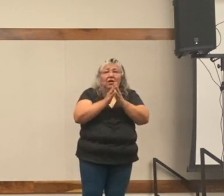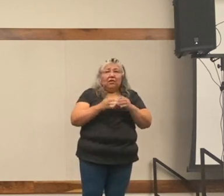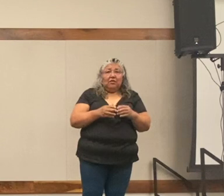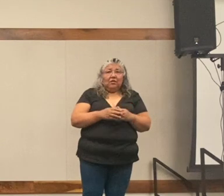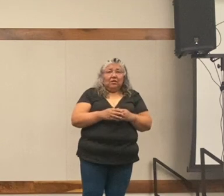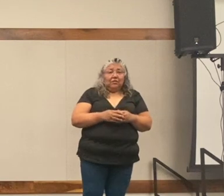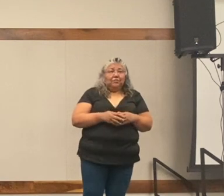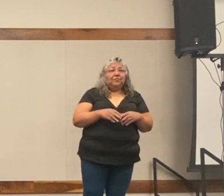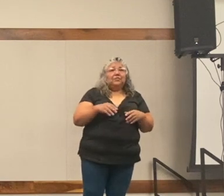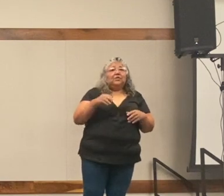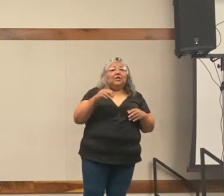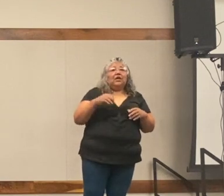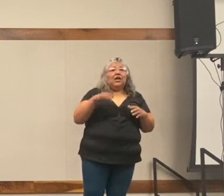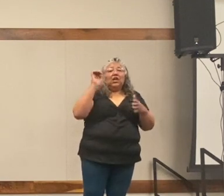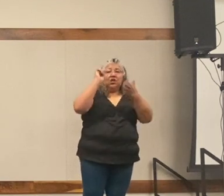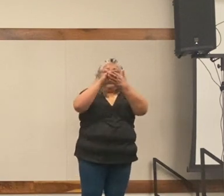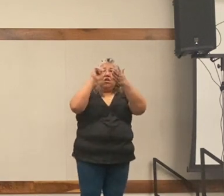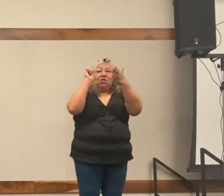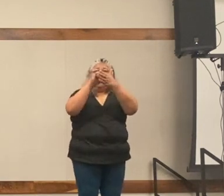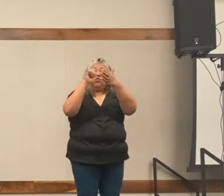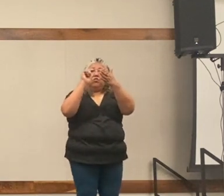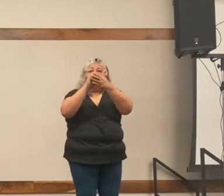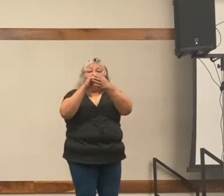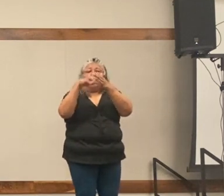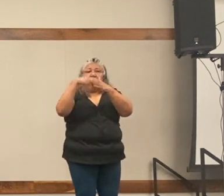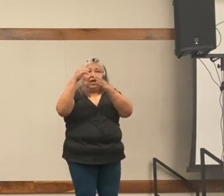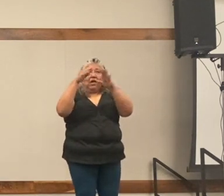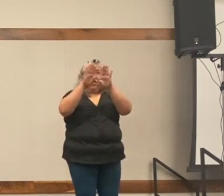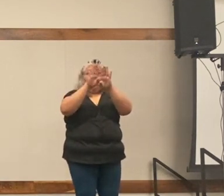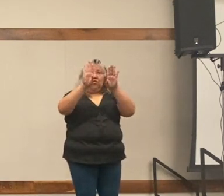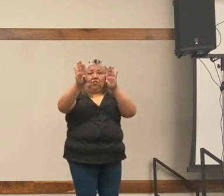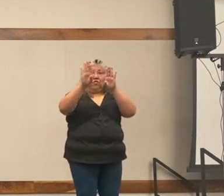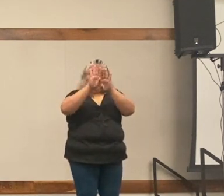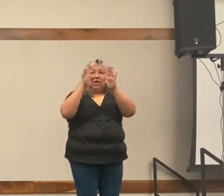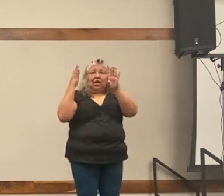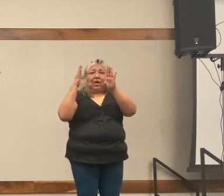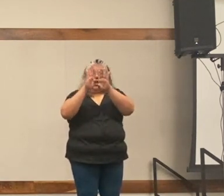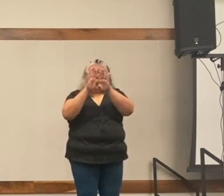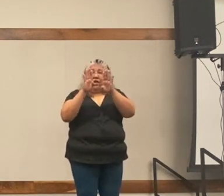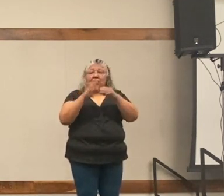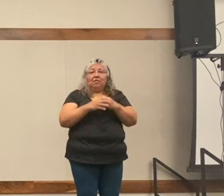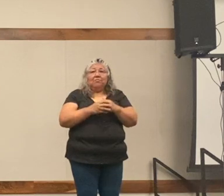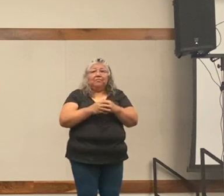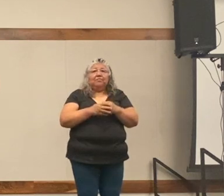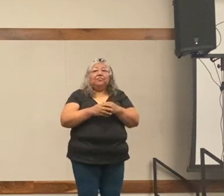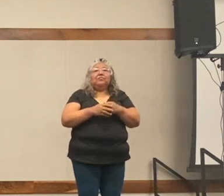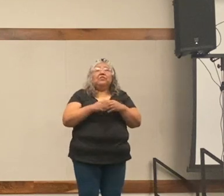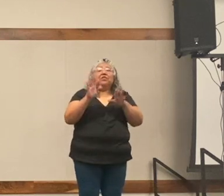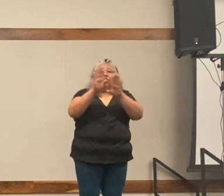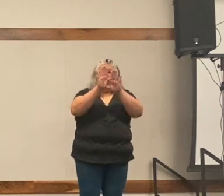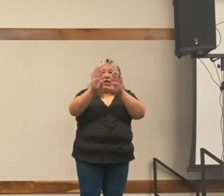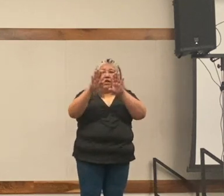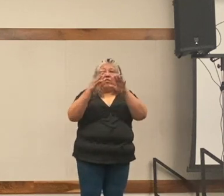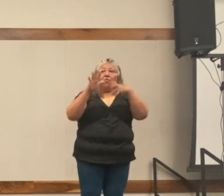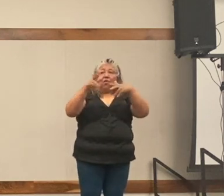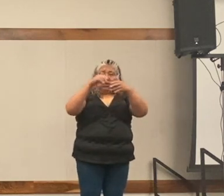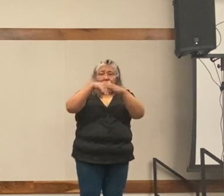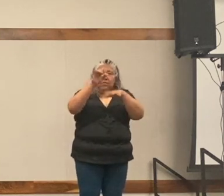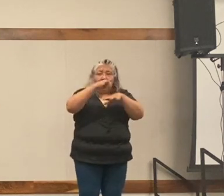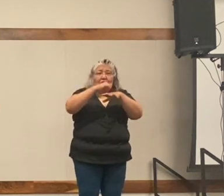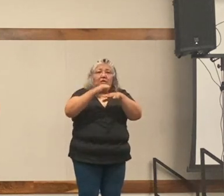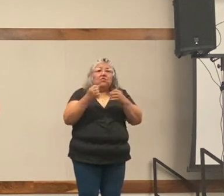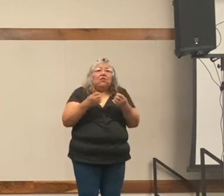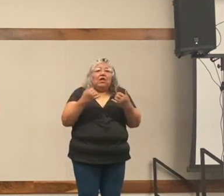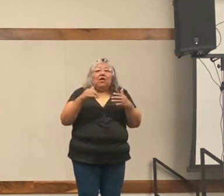Right? He knocked on the door of the outer gate. Right? So there's a gate right before you go into the house. It's like you walk into the yard. So